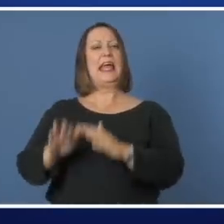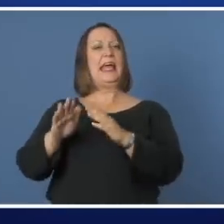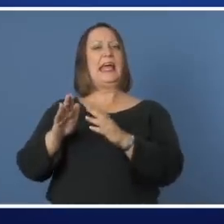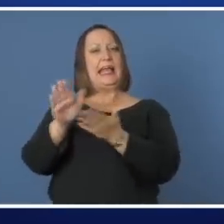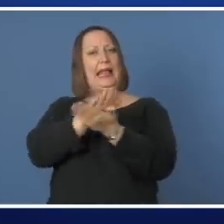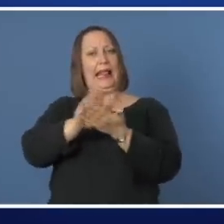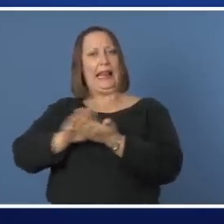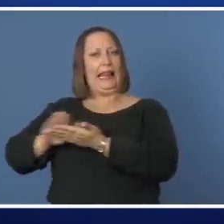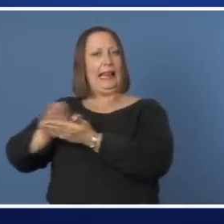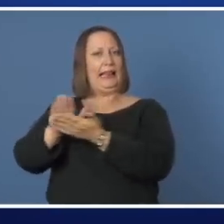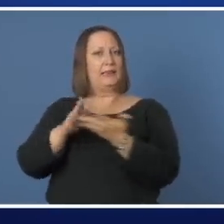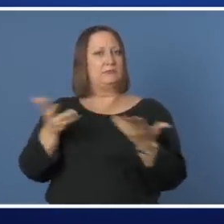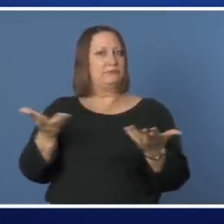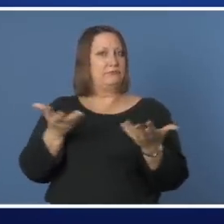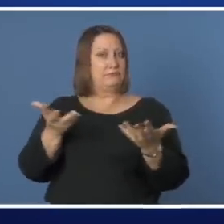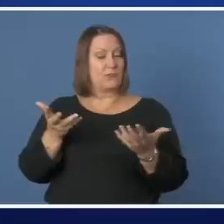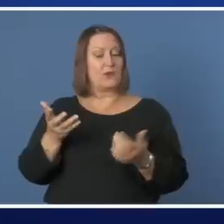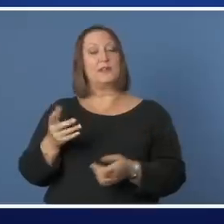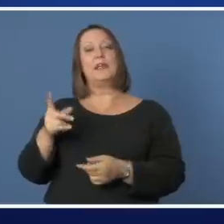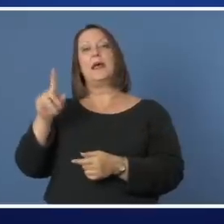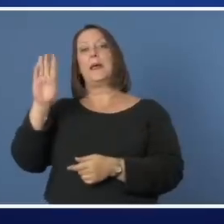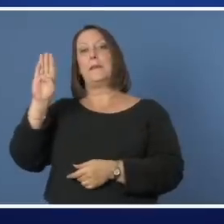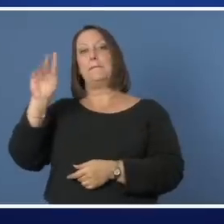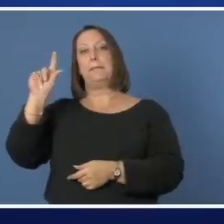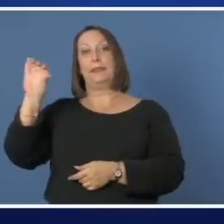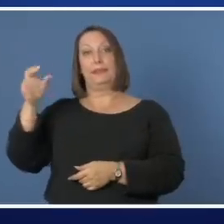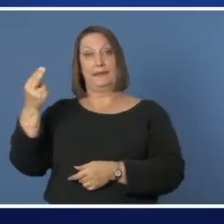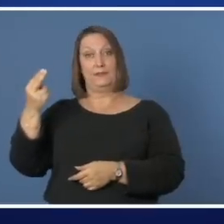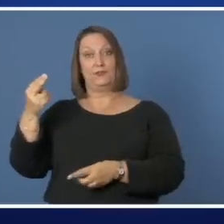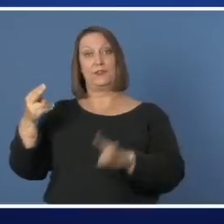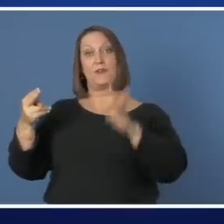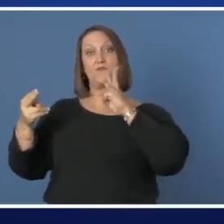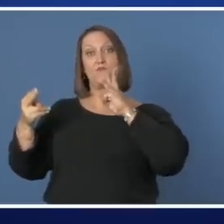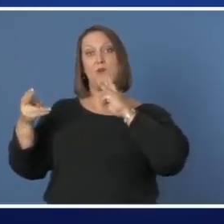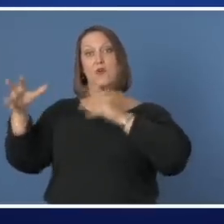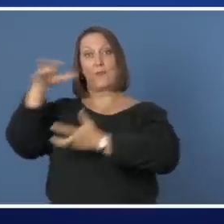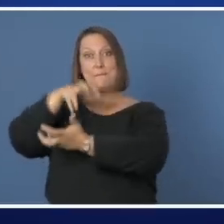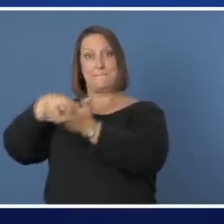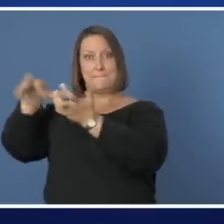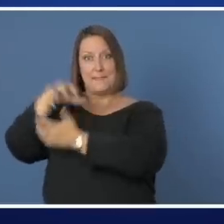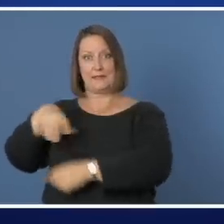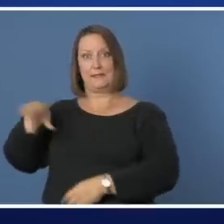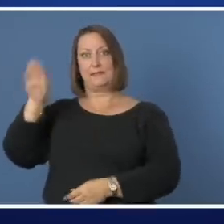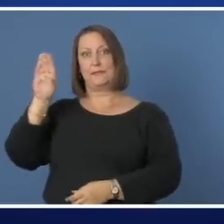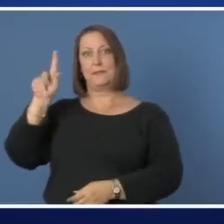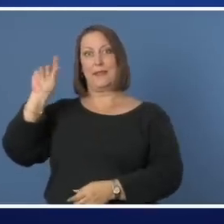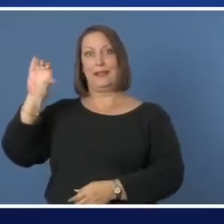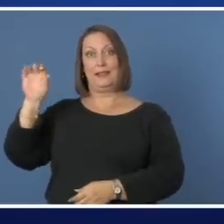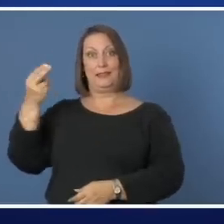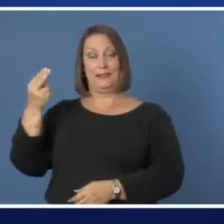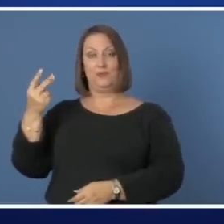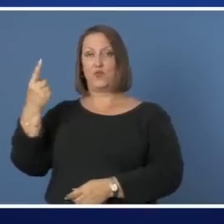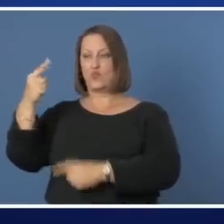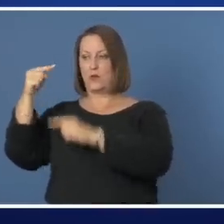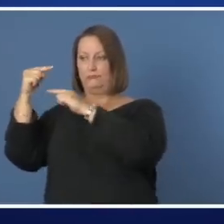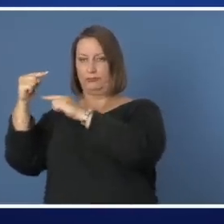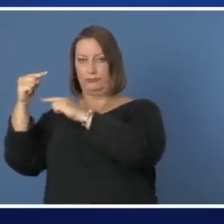use a solution of one part household bleach to nine parts water